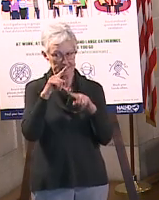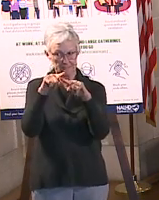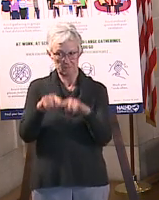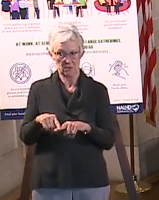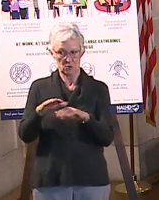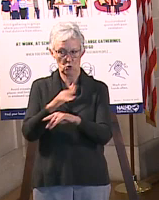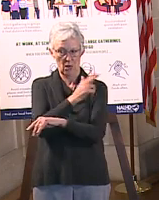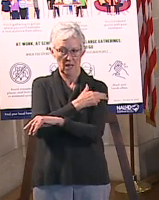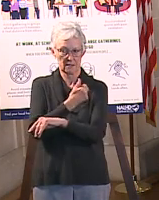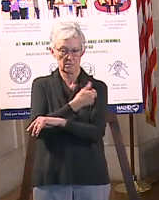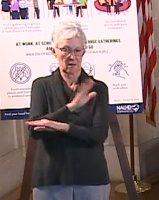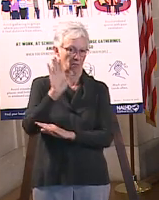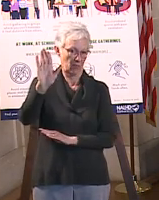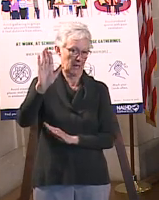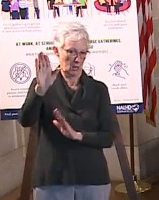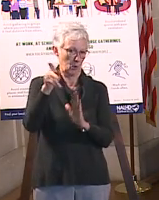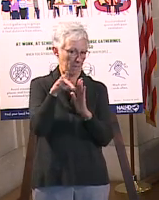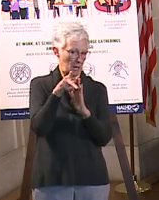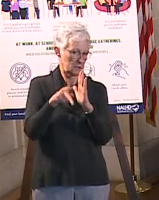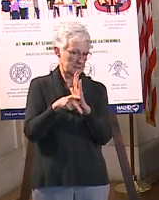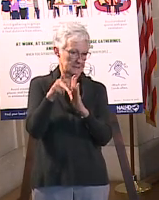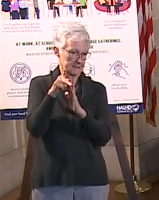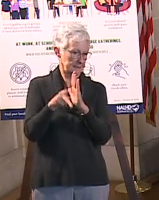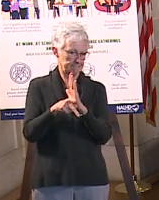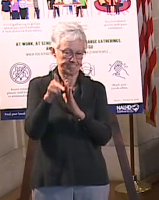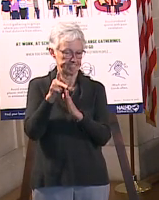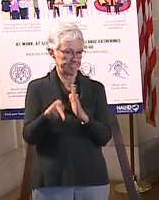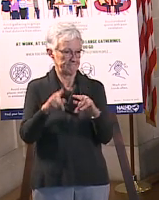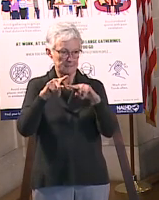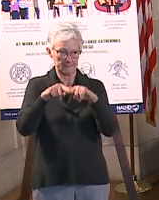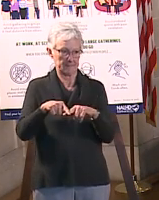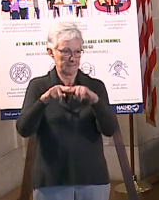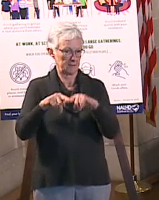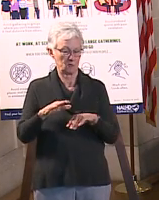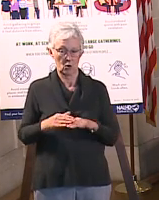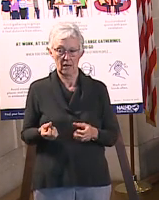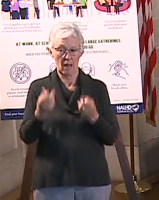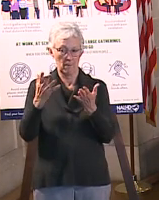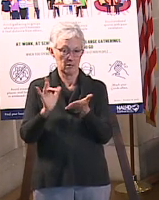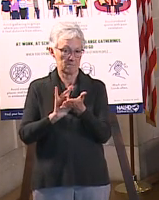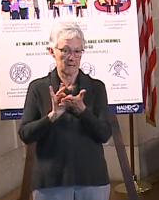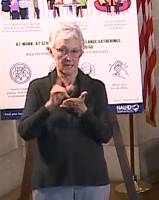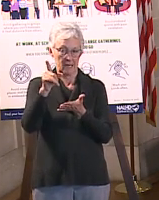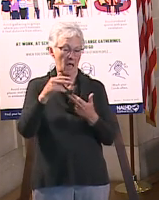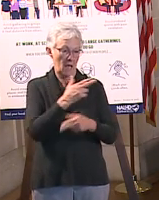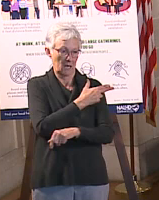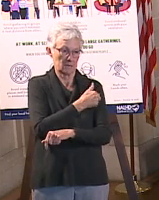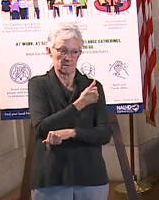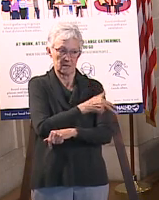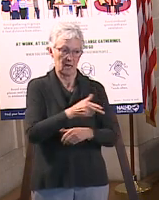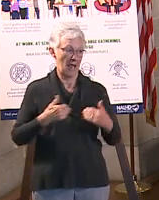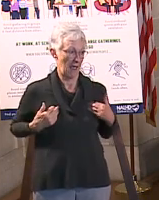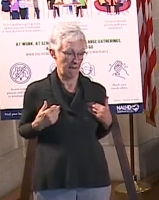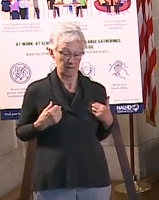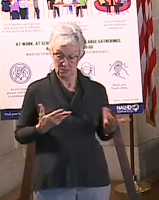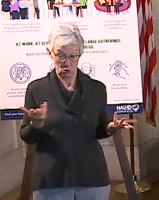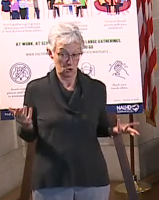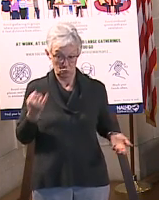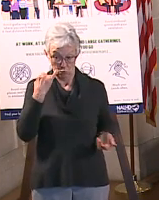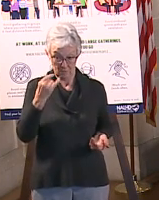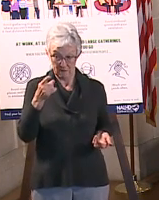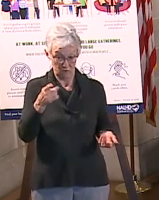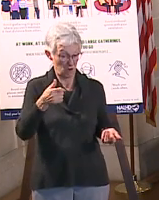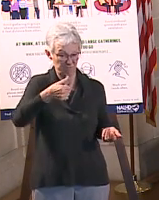change your mind, to be able to get it, or there may not be, depending on the availability for that hospital. So just wanted to make people aware of that. If they decline